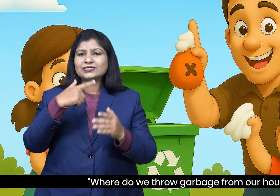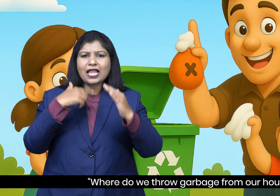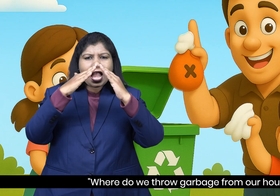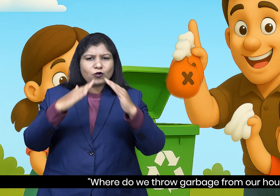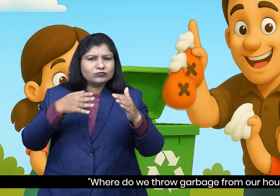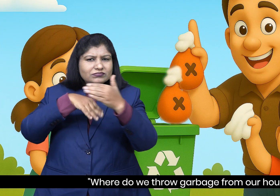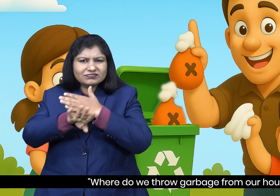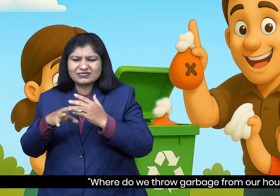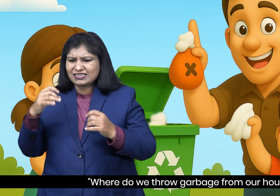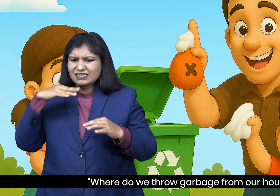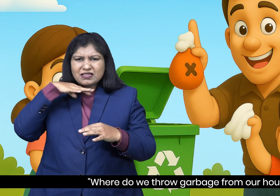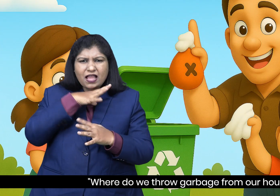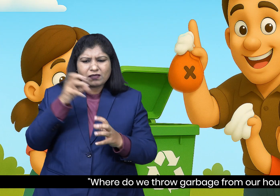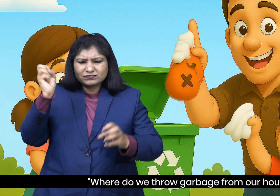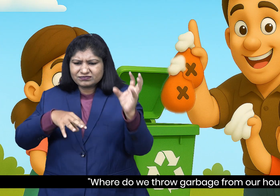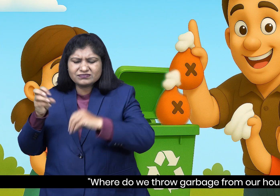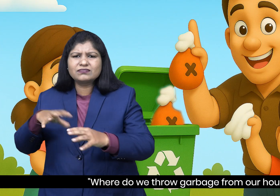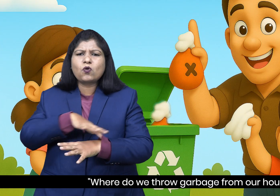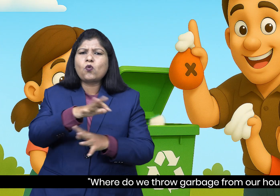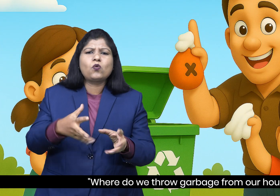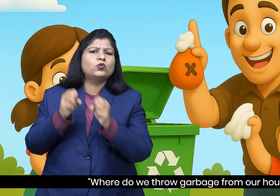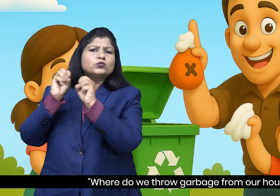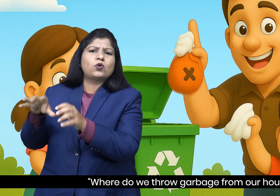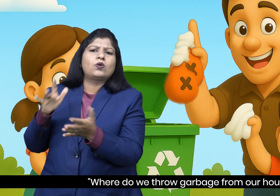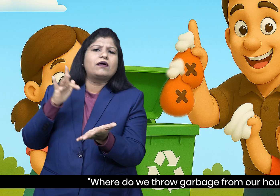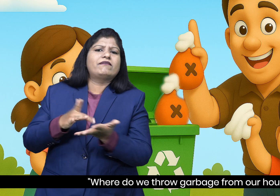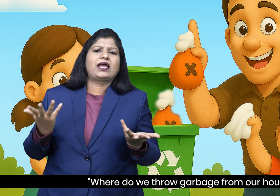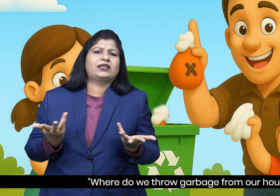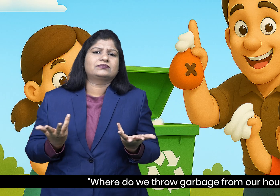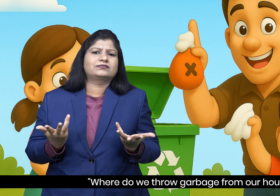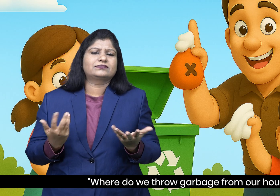Where do we throw garbage from our house?